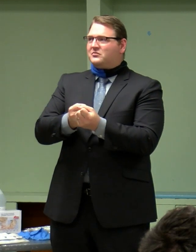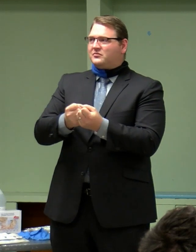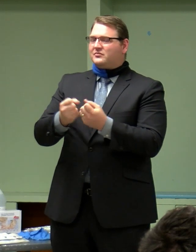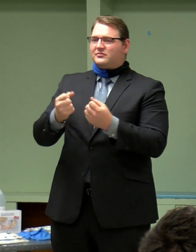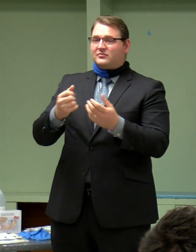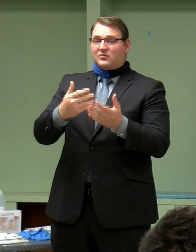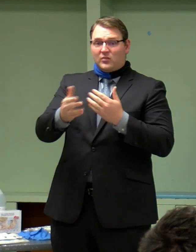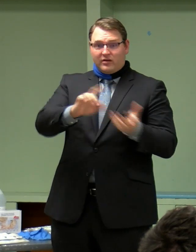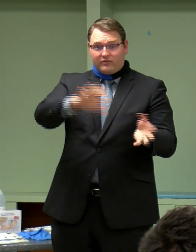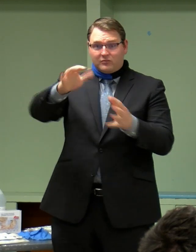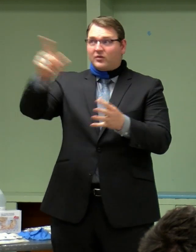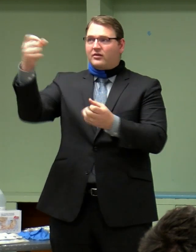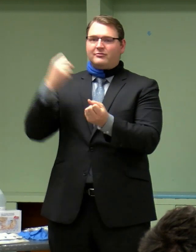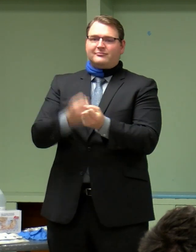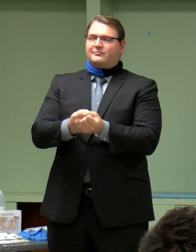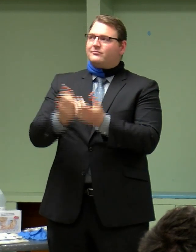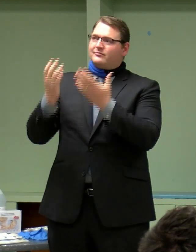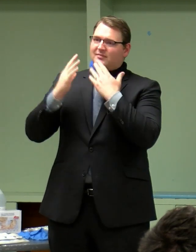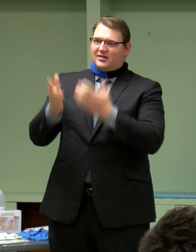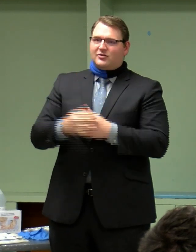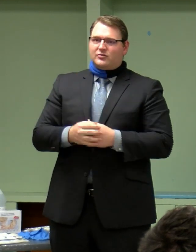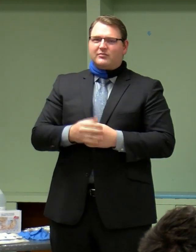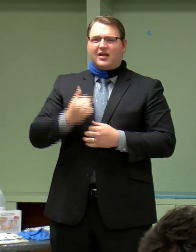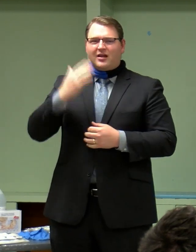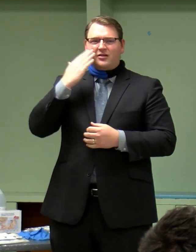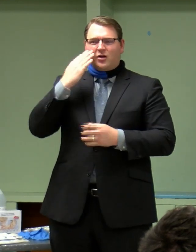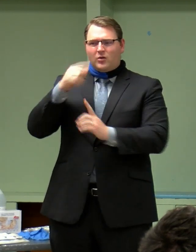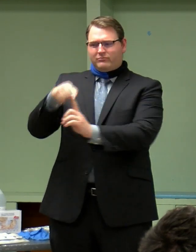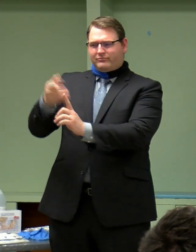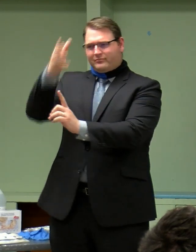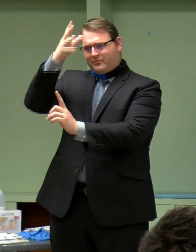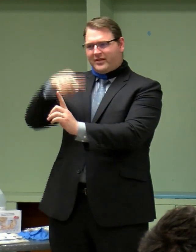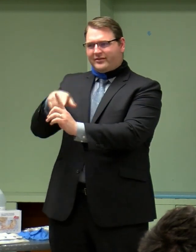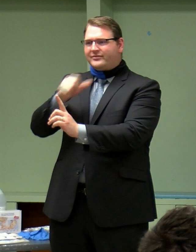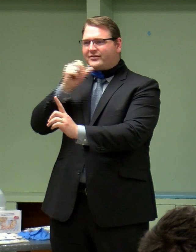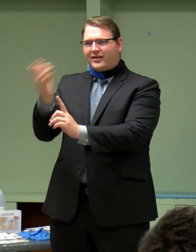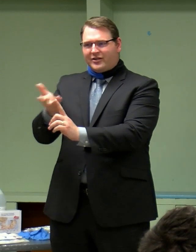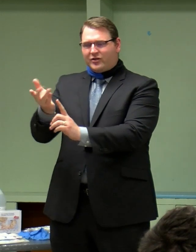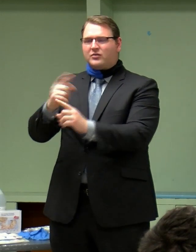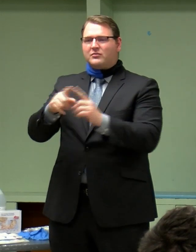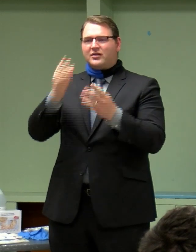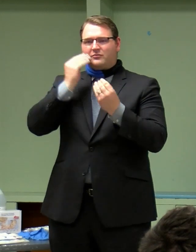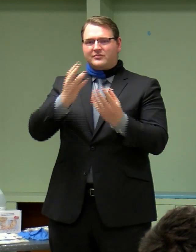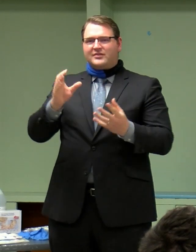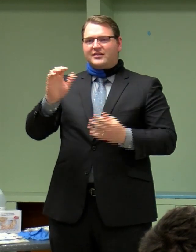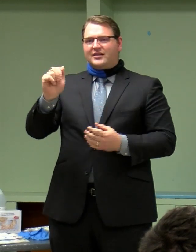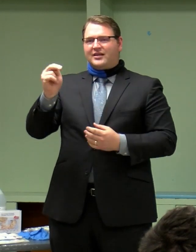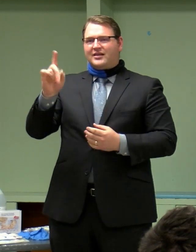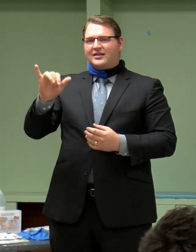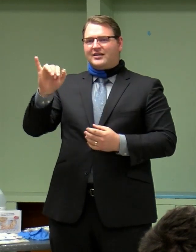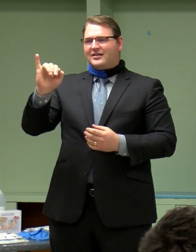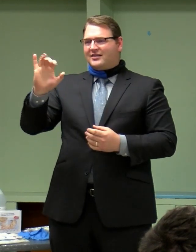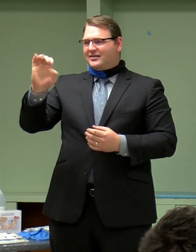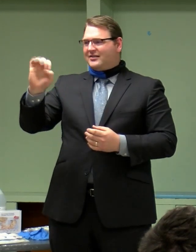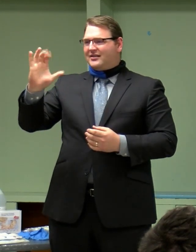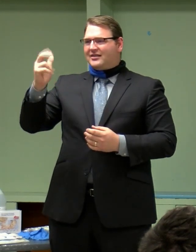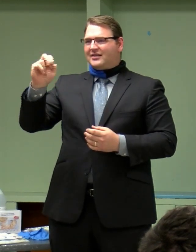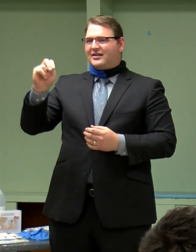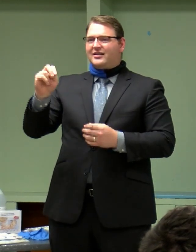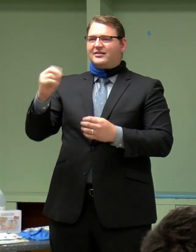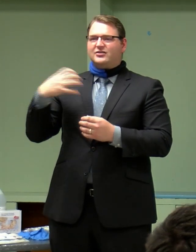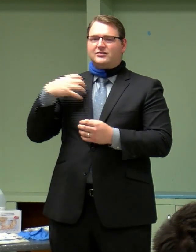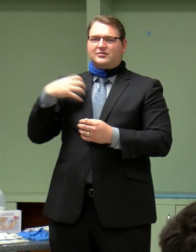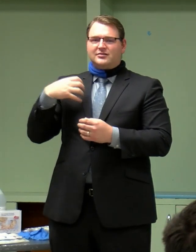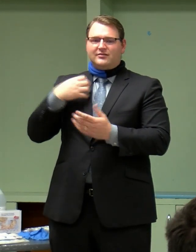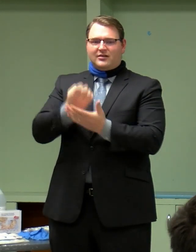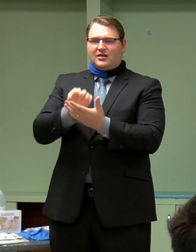crisis affects our community. And I know he's not here, but I do want to acknowledge Andy Chief Economic Development Officer,